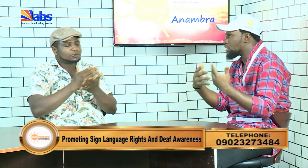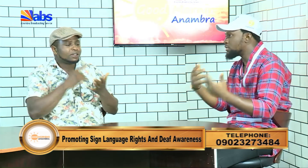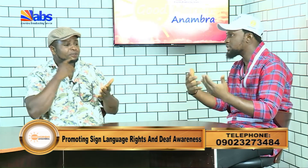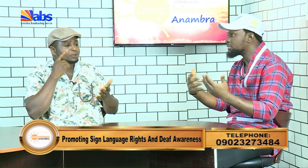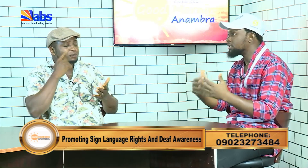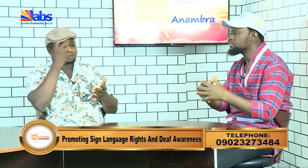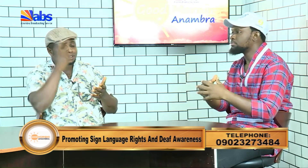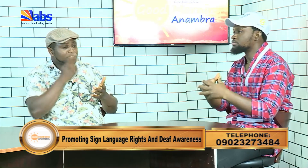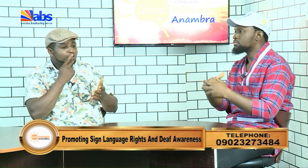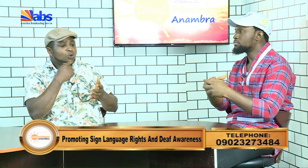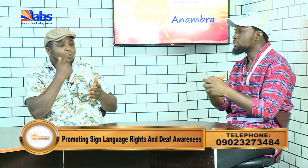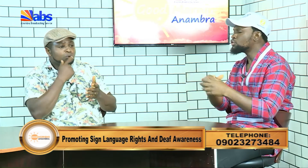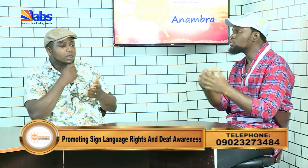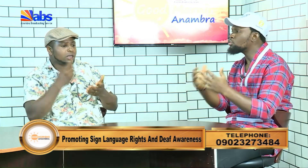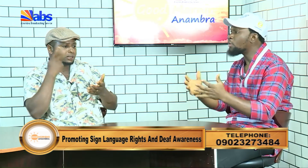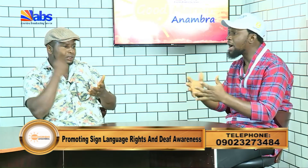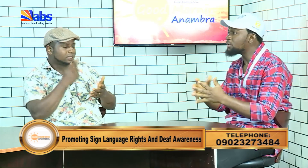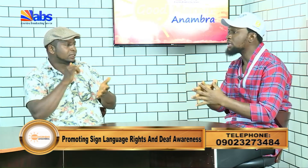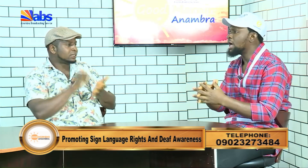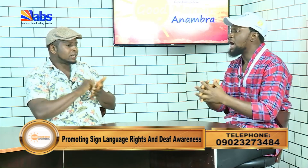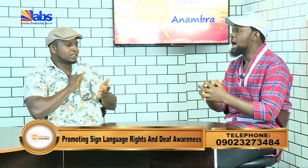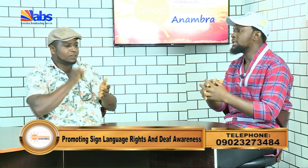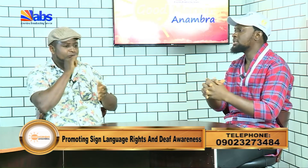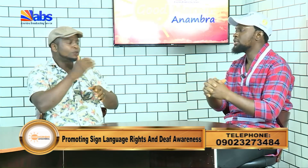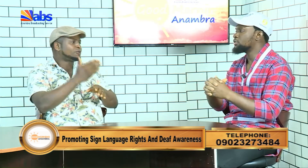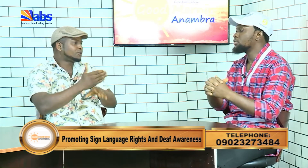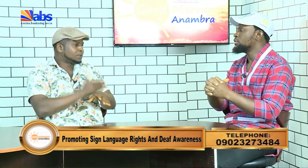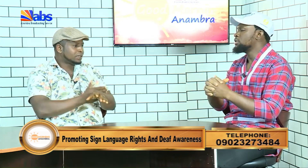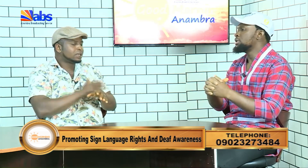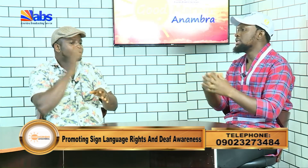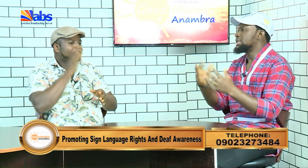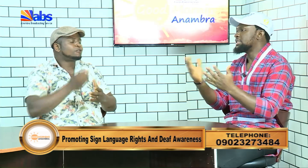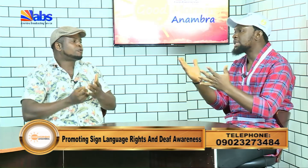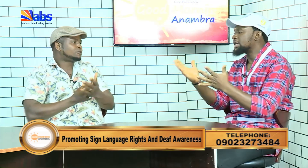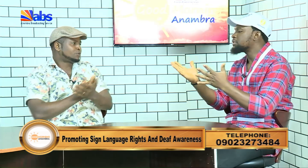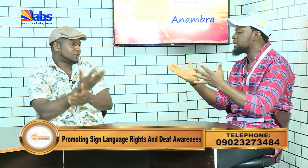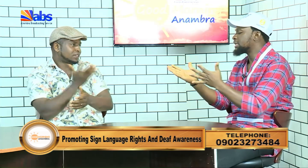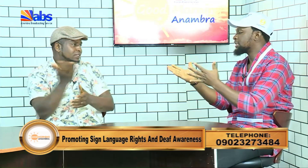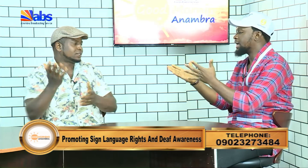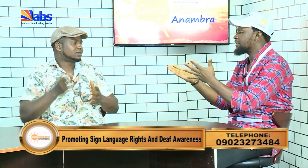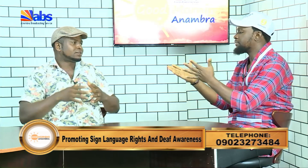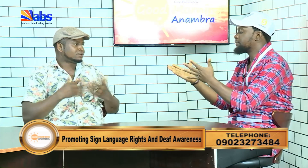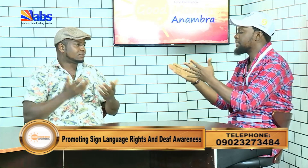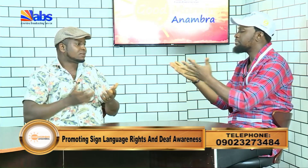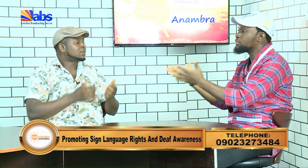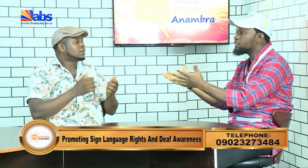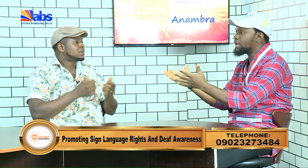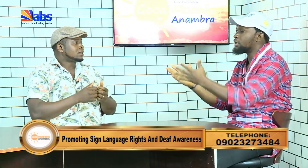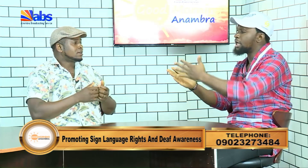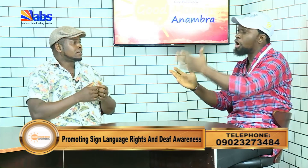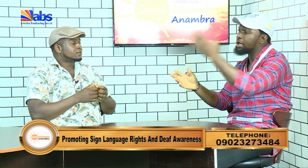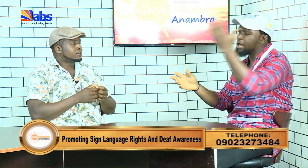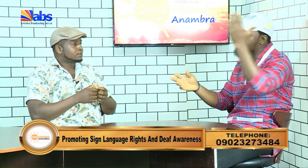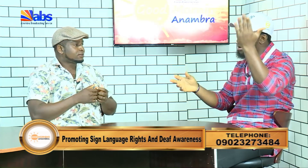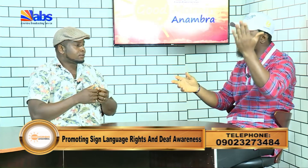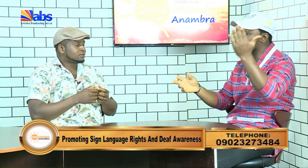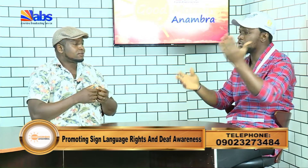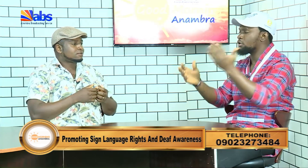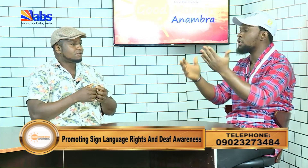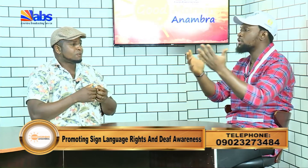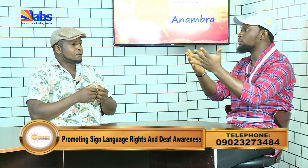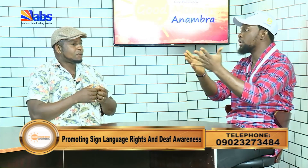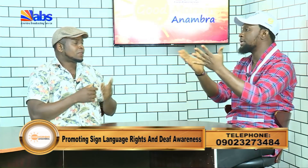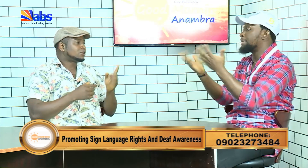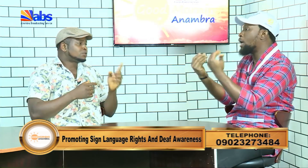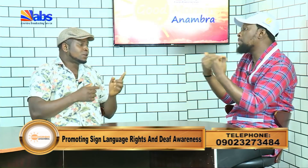They encouraged me to go out, and they said that, okay, that they have improved, and other parents who